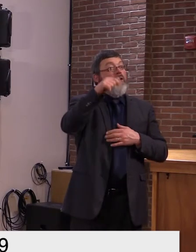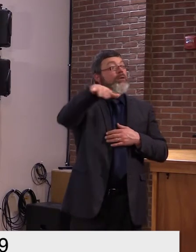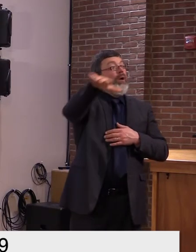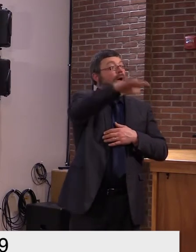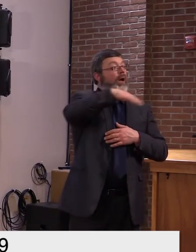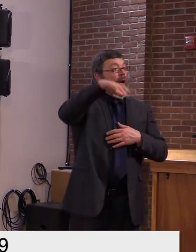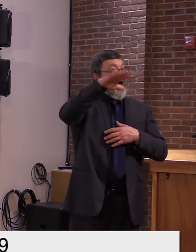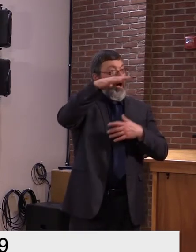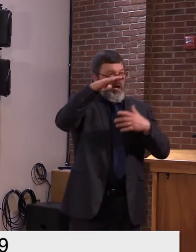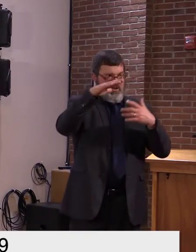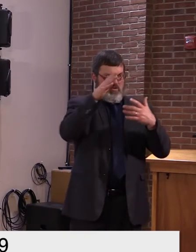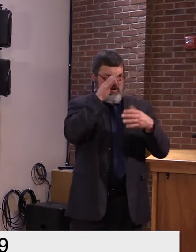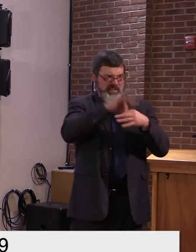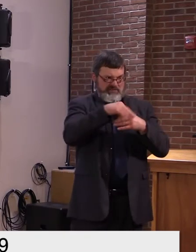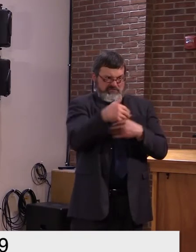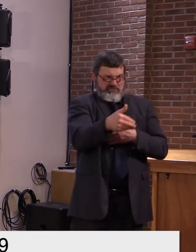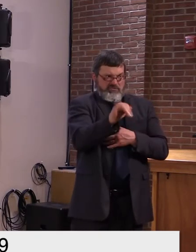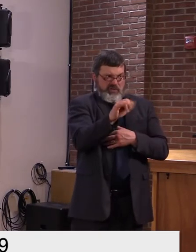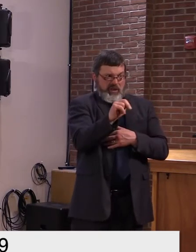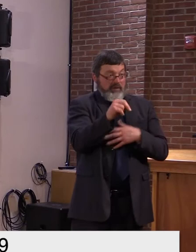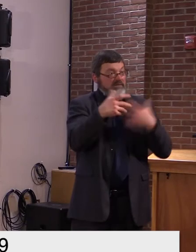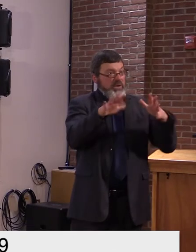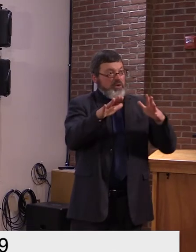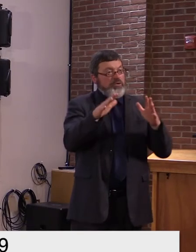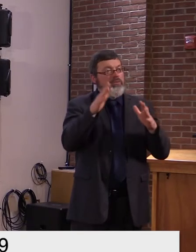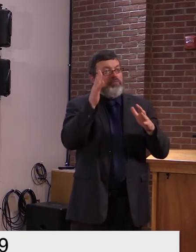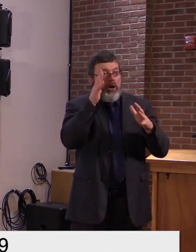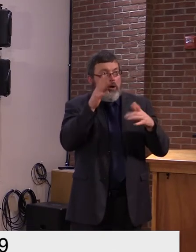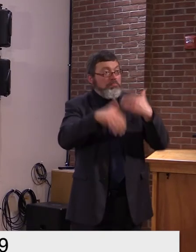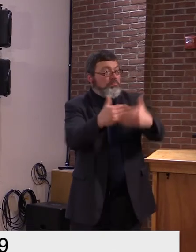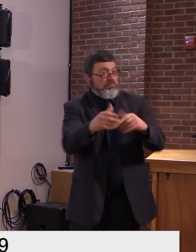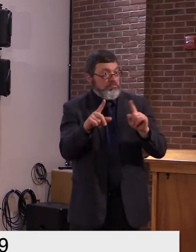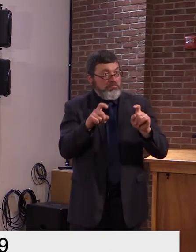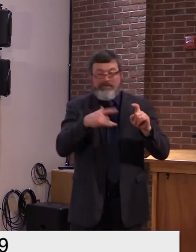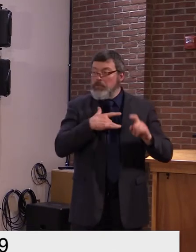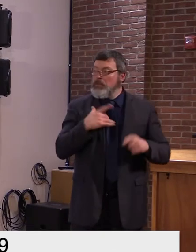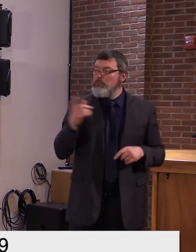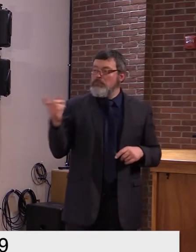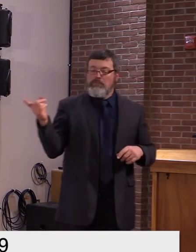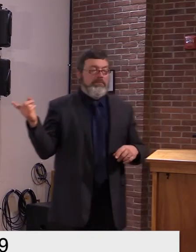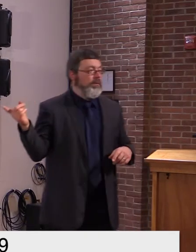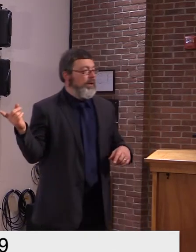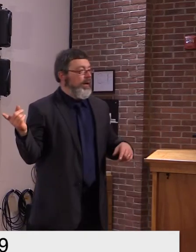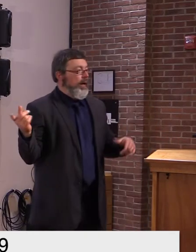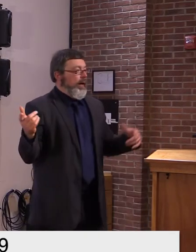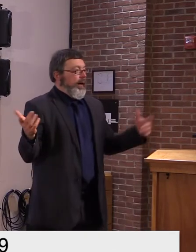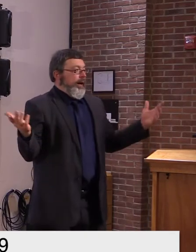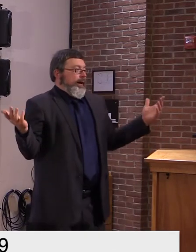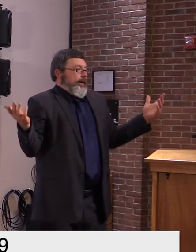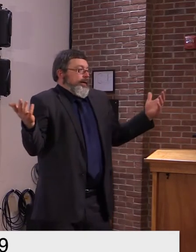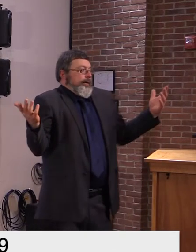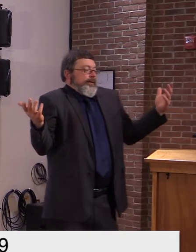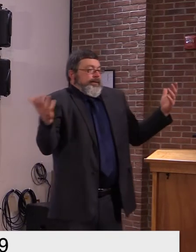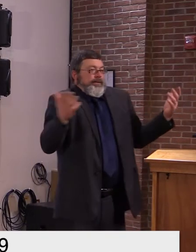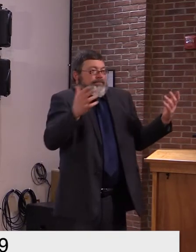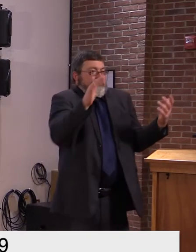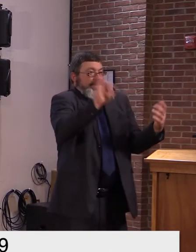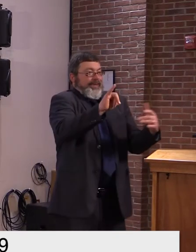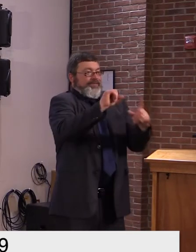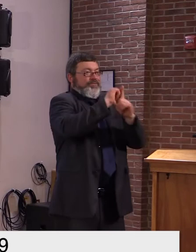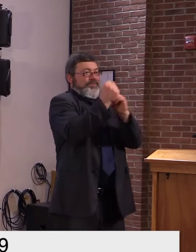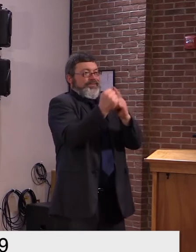it's really going to be tough. I mean, you saw the history here. Senator McConnell was very resistant to doing